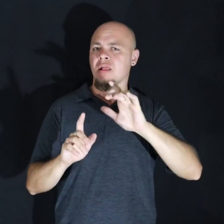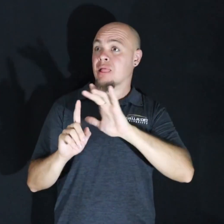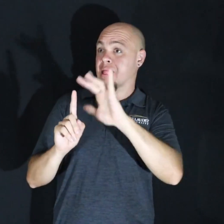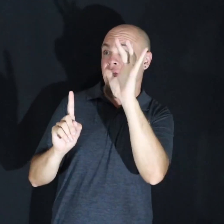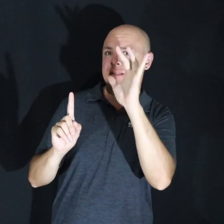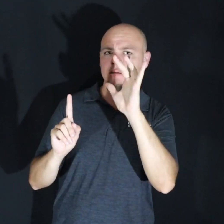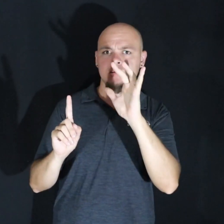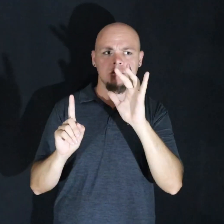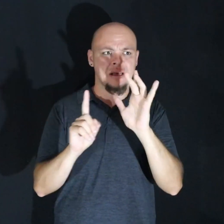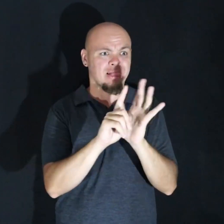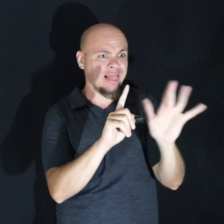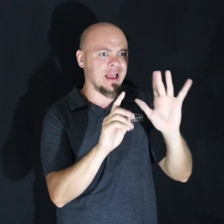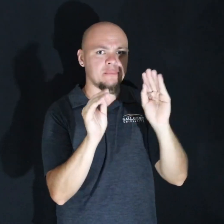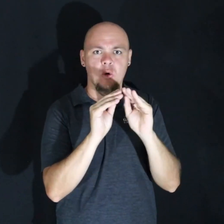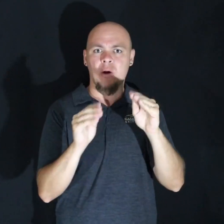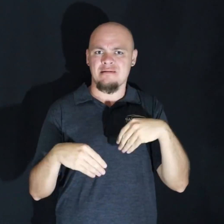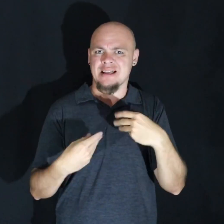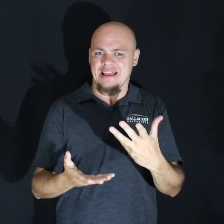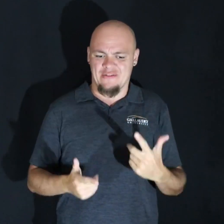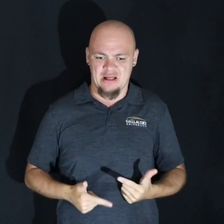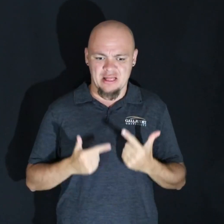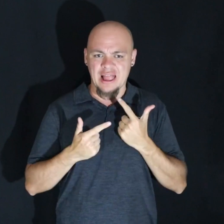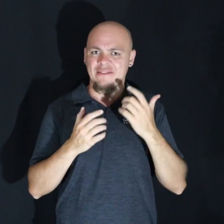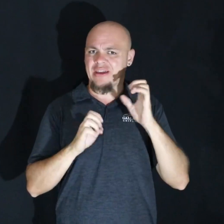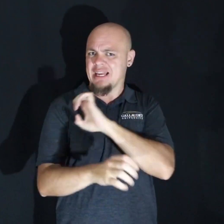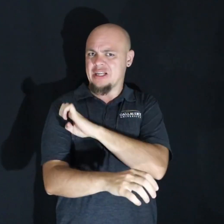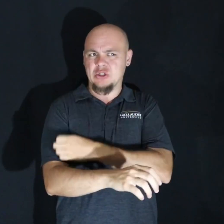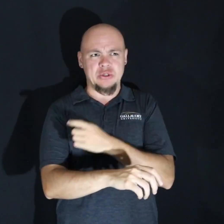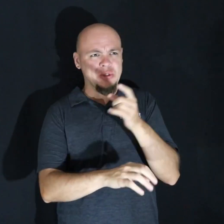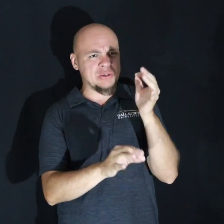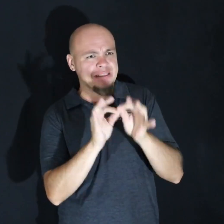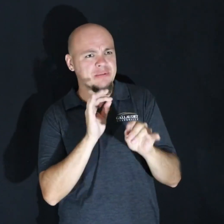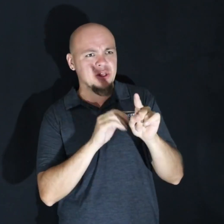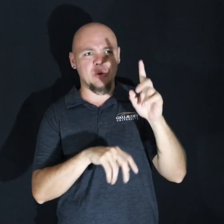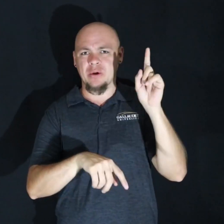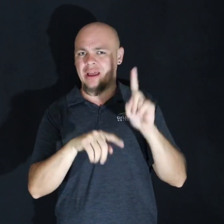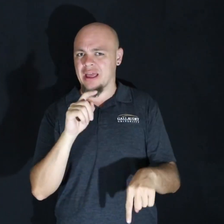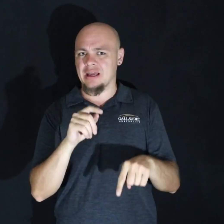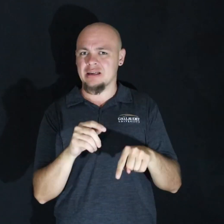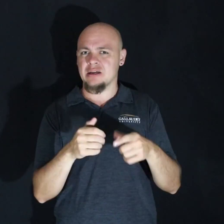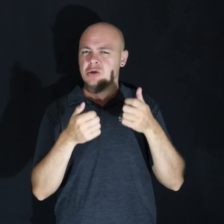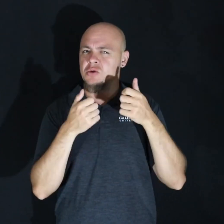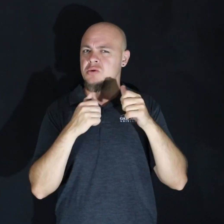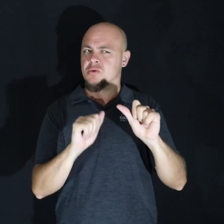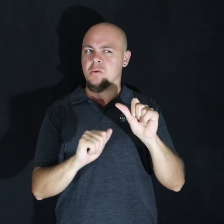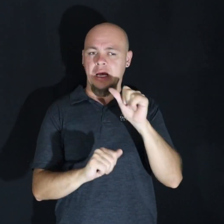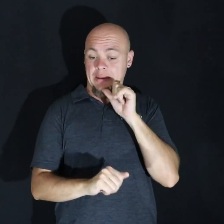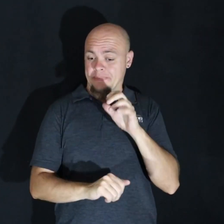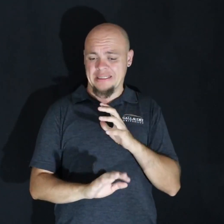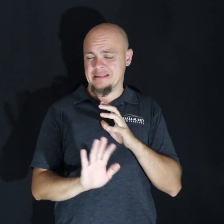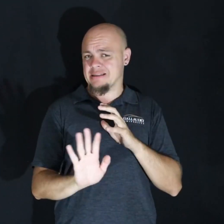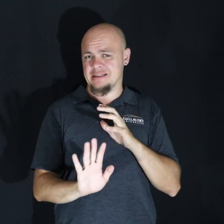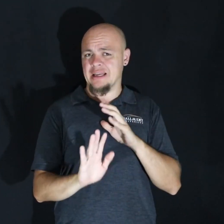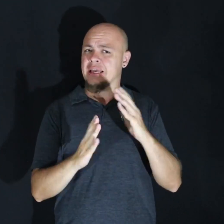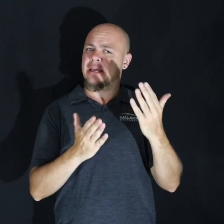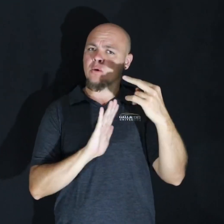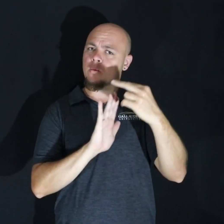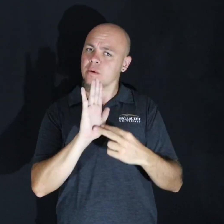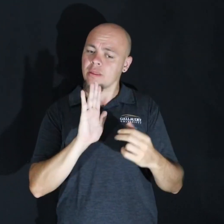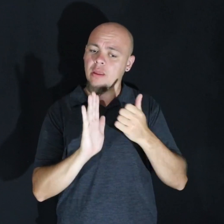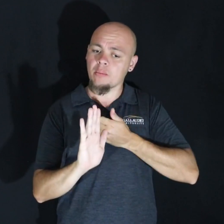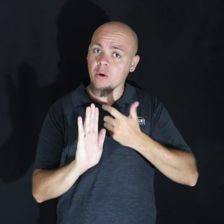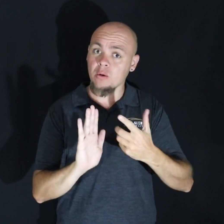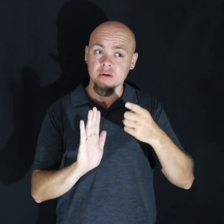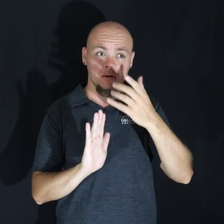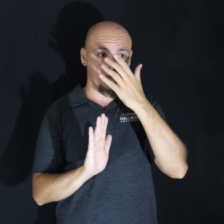more light to life-giving energy? You simply cannot. So stop trying to miss. Here, read this poem. Have